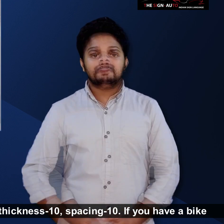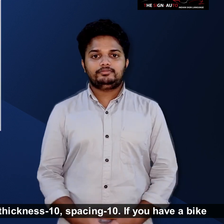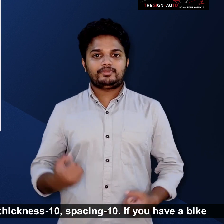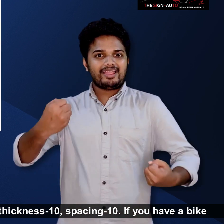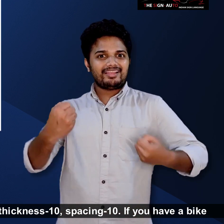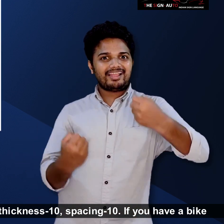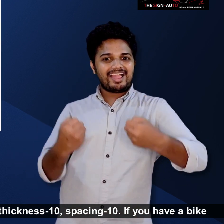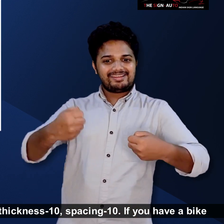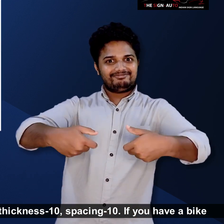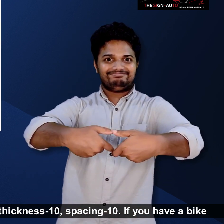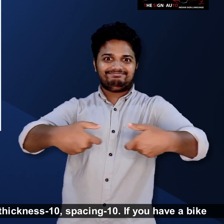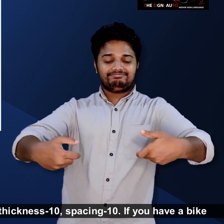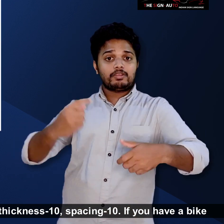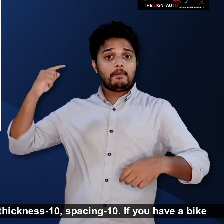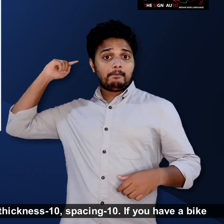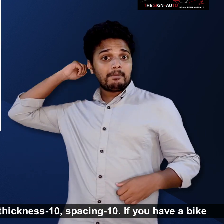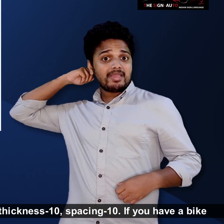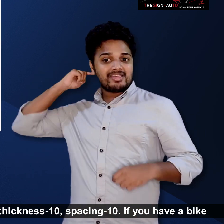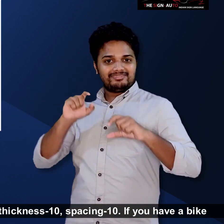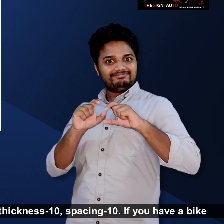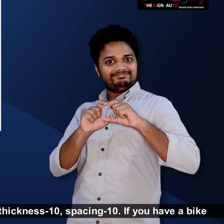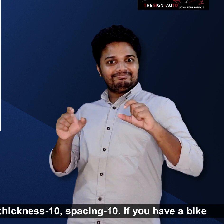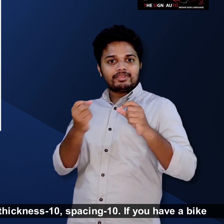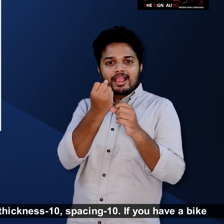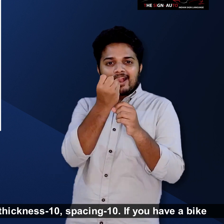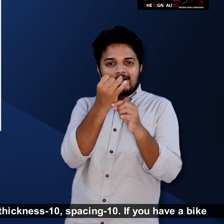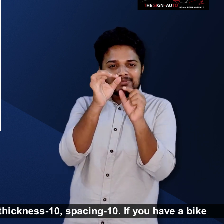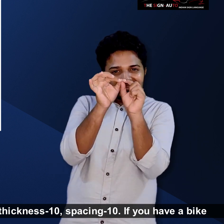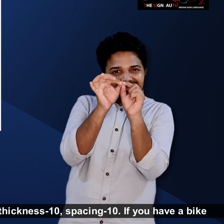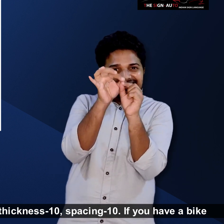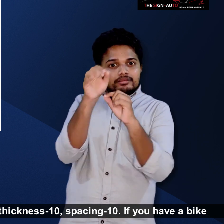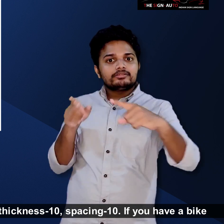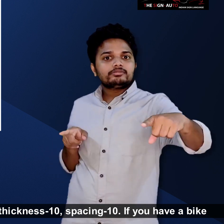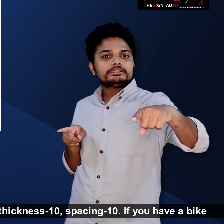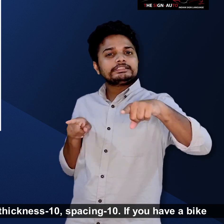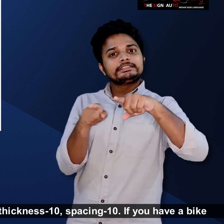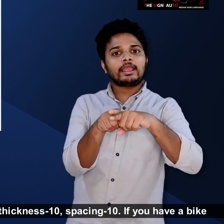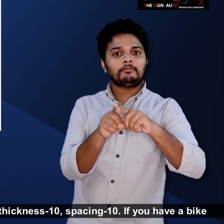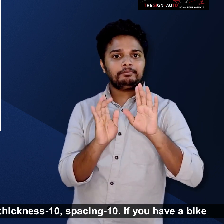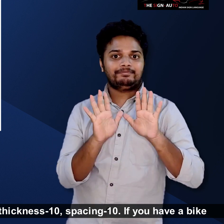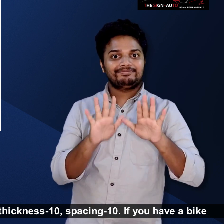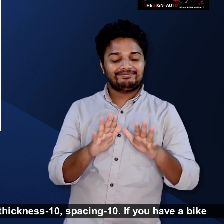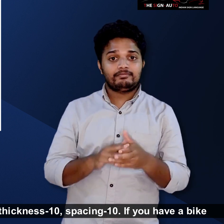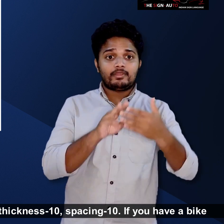if it's a car the front and the back height 65 thickness 10 spacing 10 if you have a bike